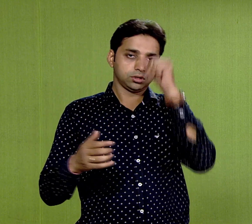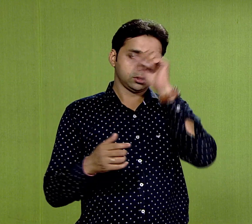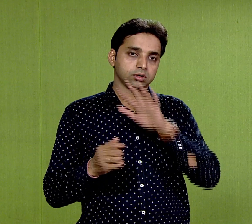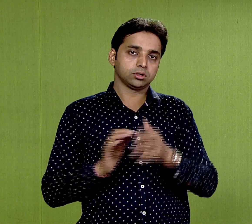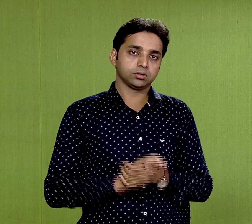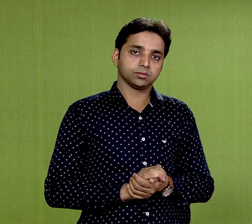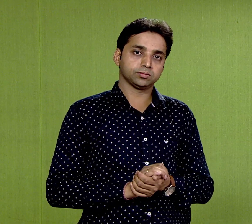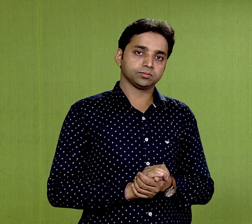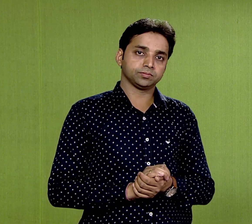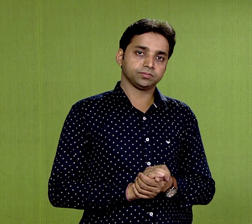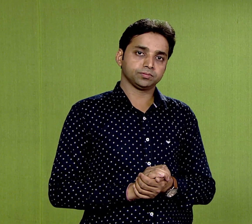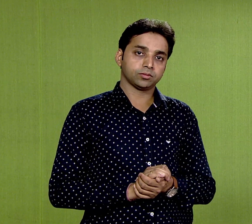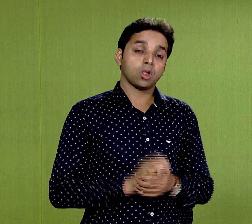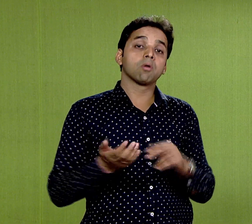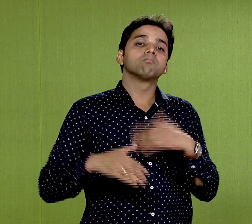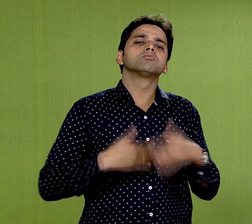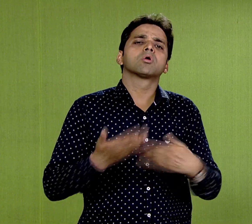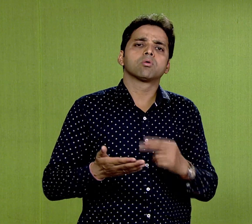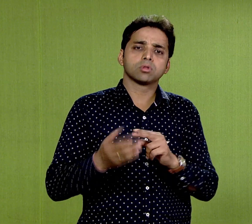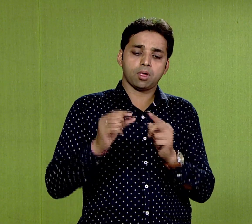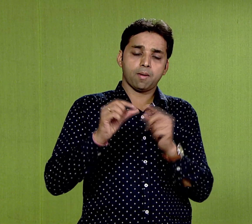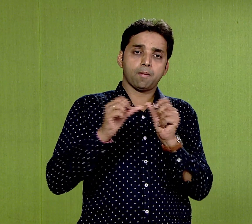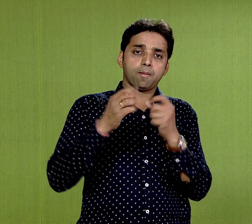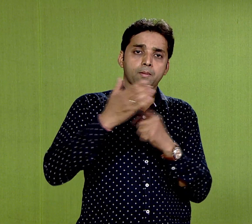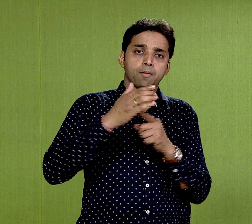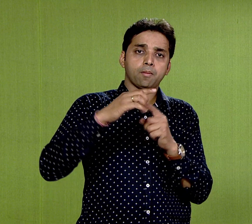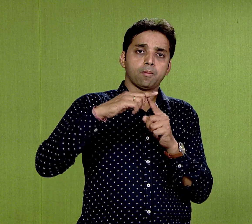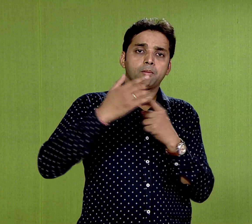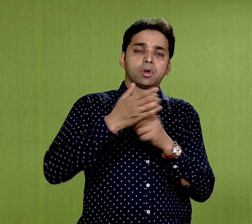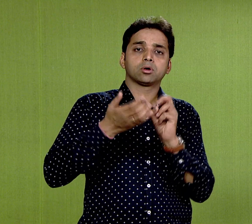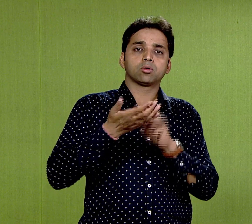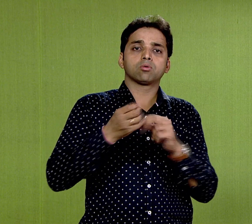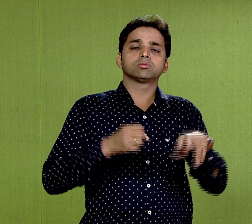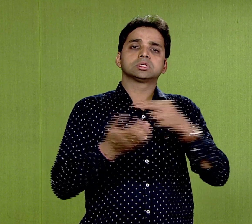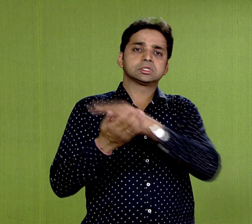because of the patronage of rich Jain merchants.